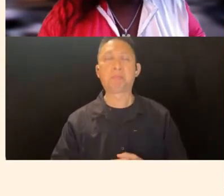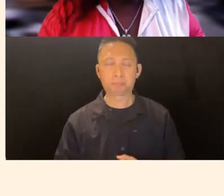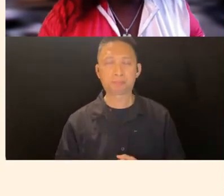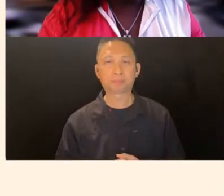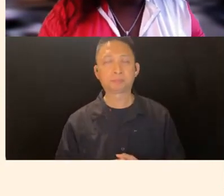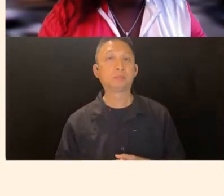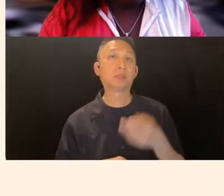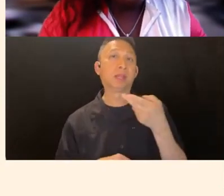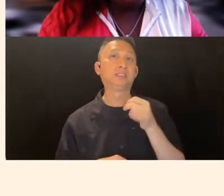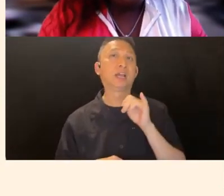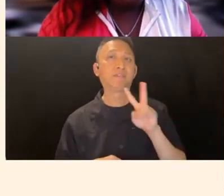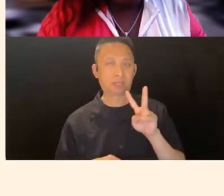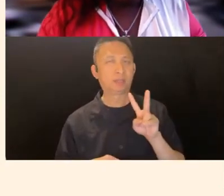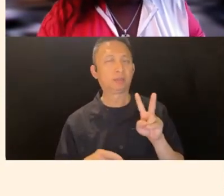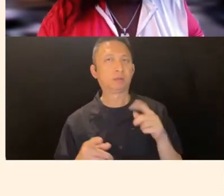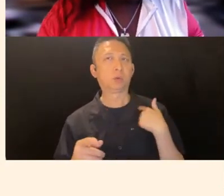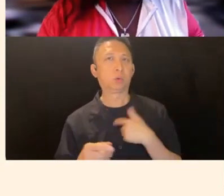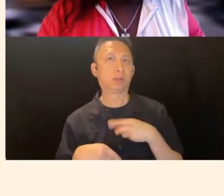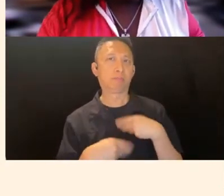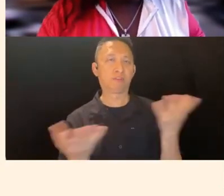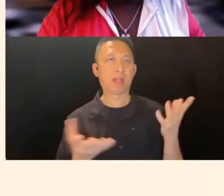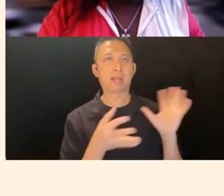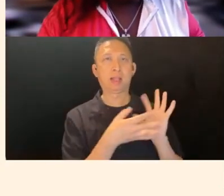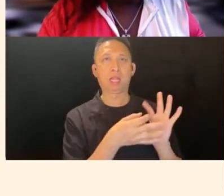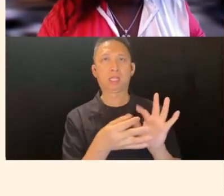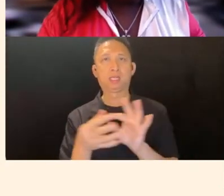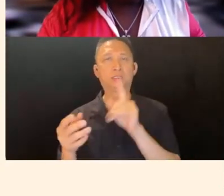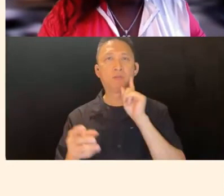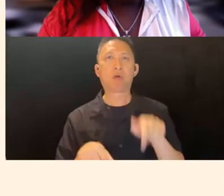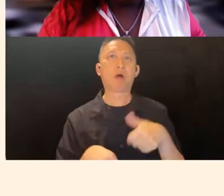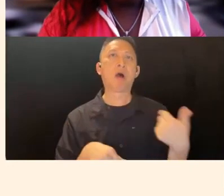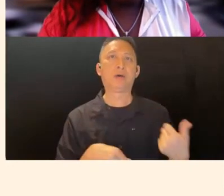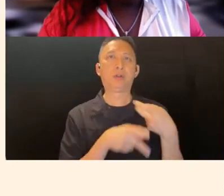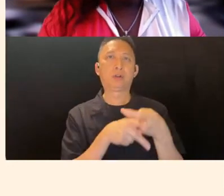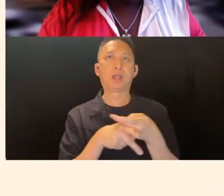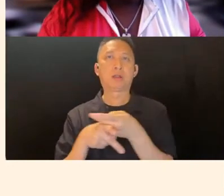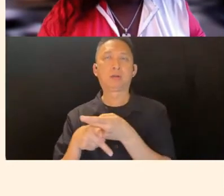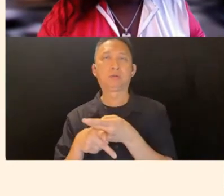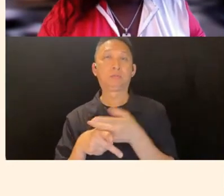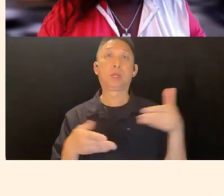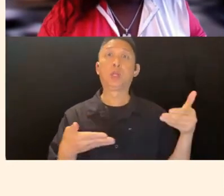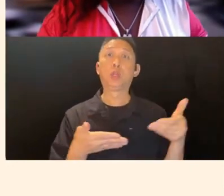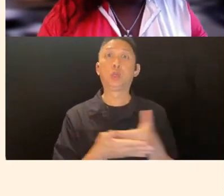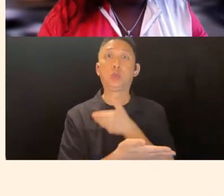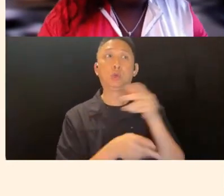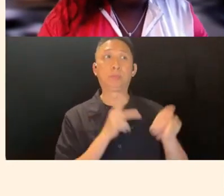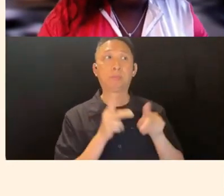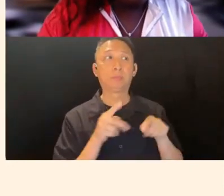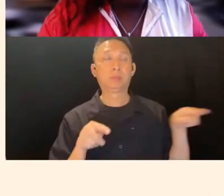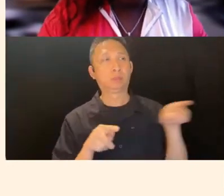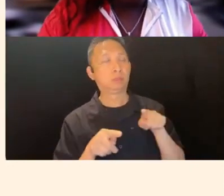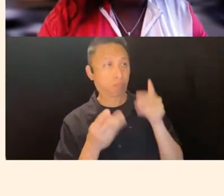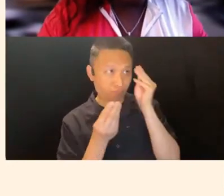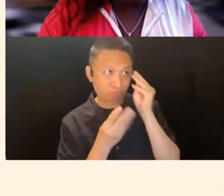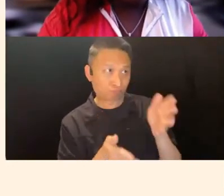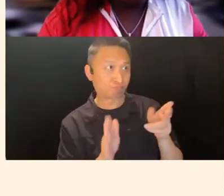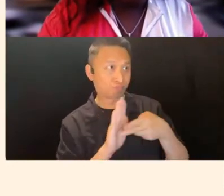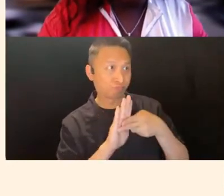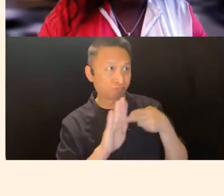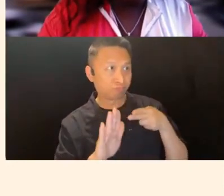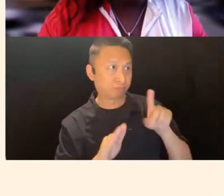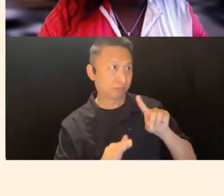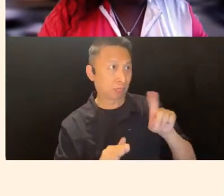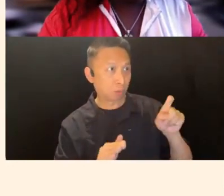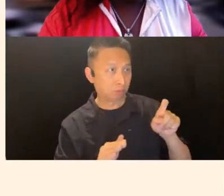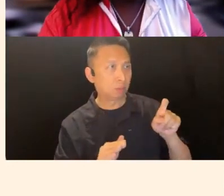is linkage to care for people that are newly diagnosed. re-entry and re-engagement to care